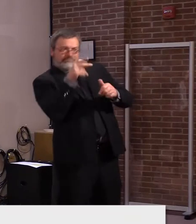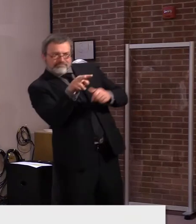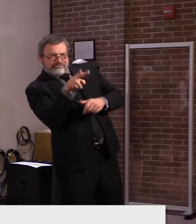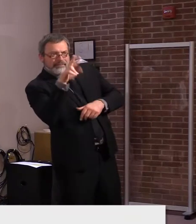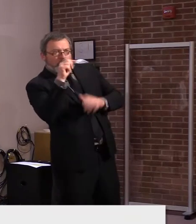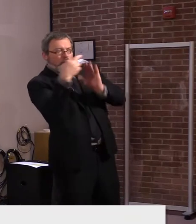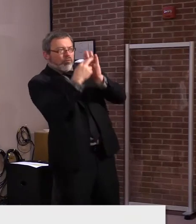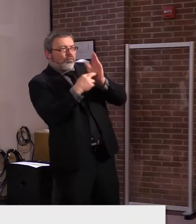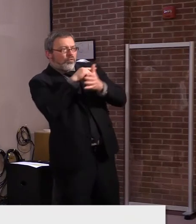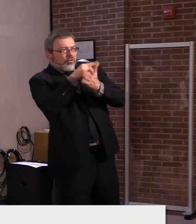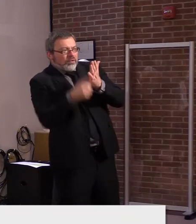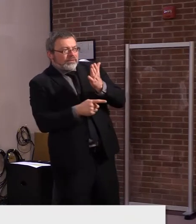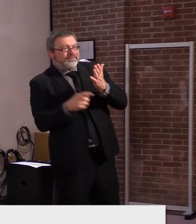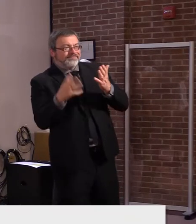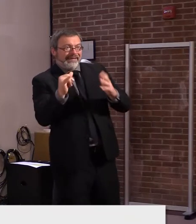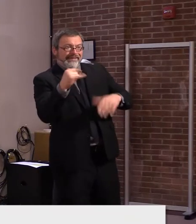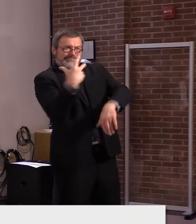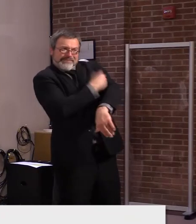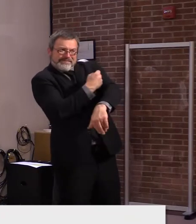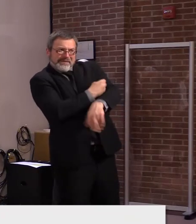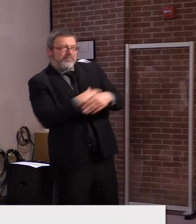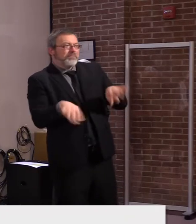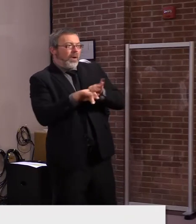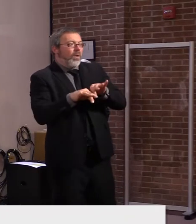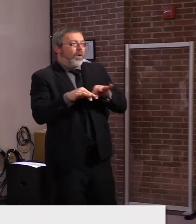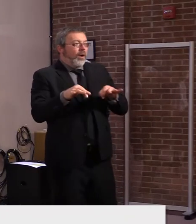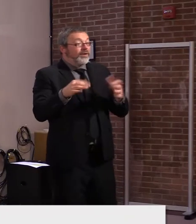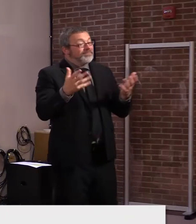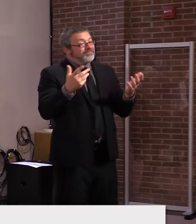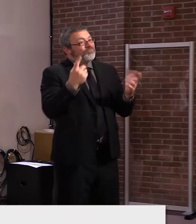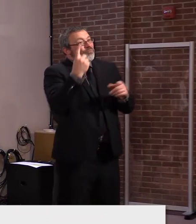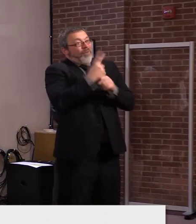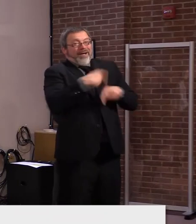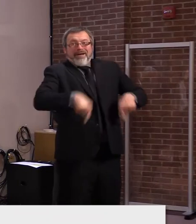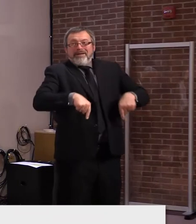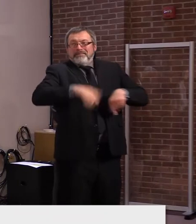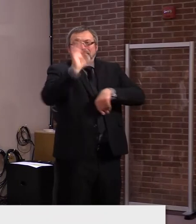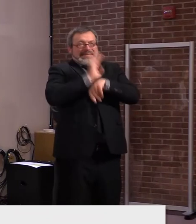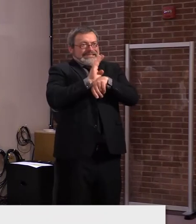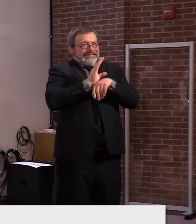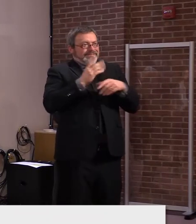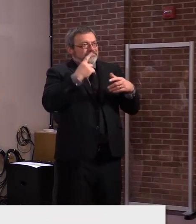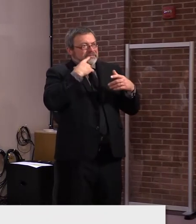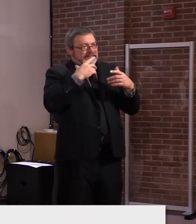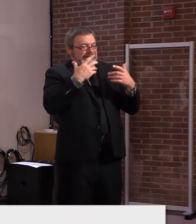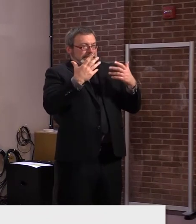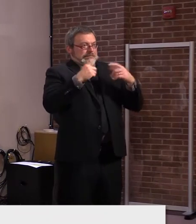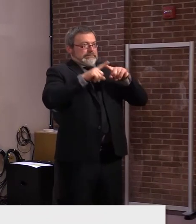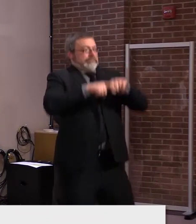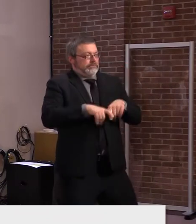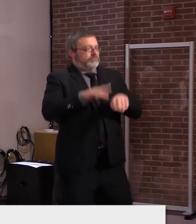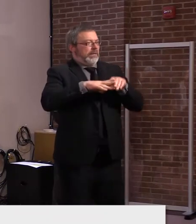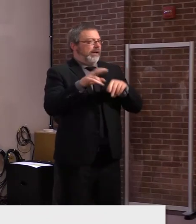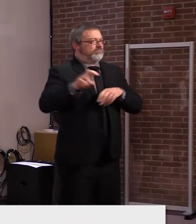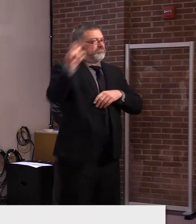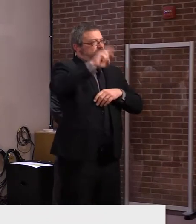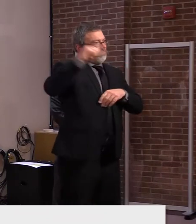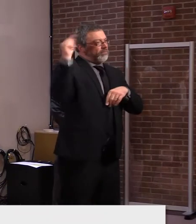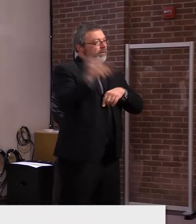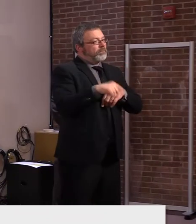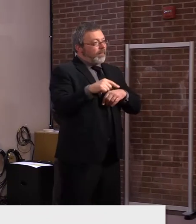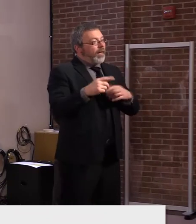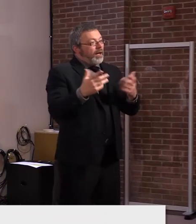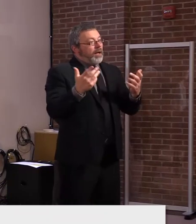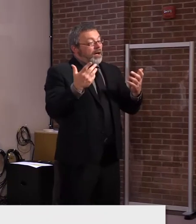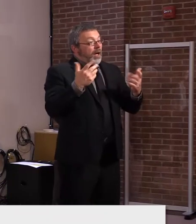tourism season in Vermont as well. And we're not detecting that, we're seeing additional cases